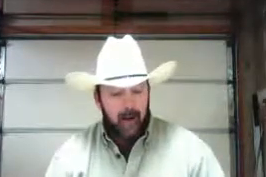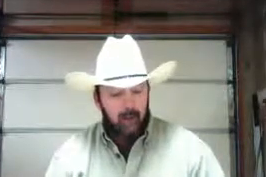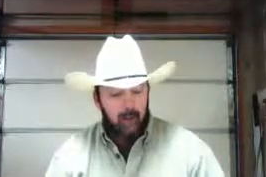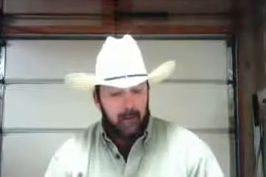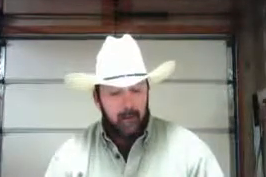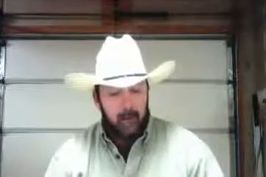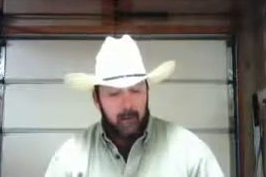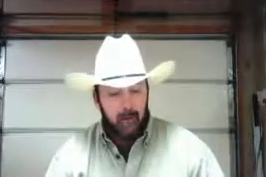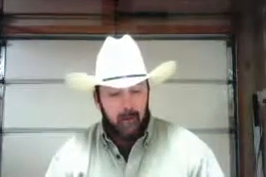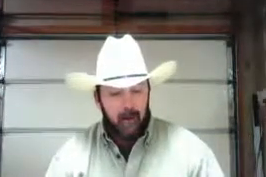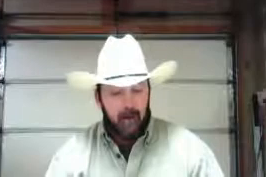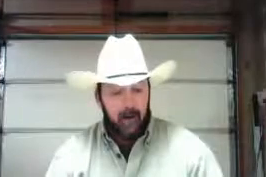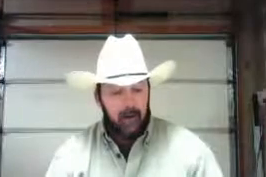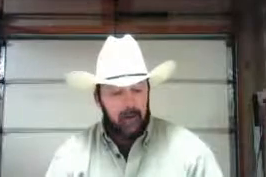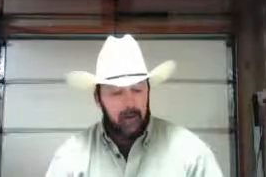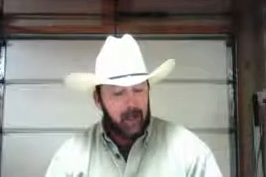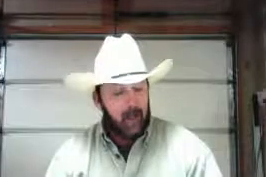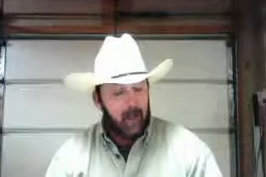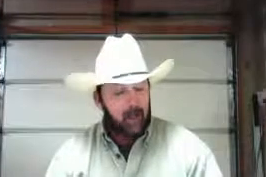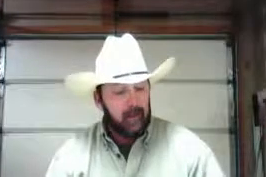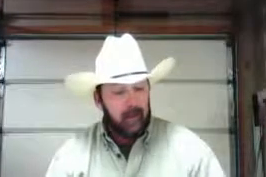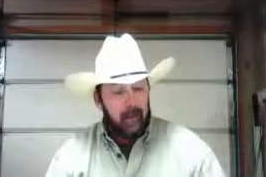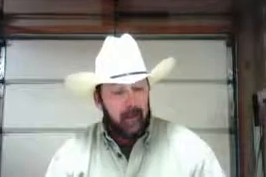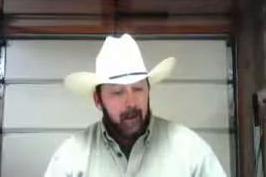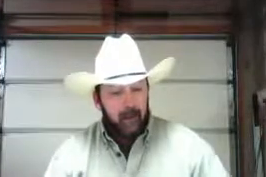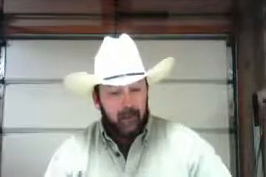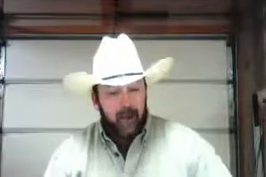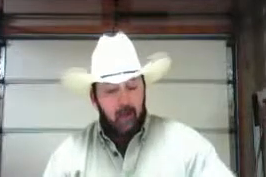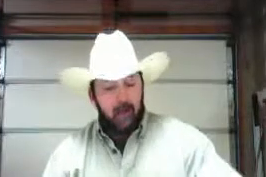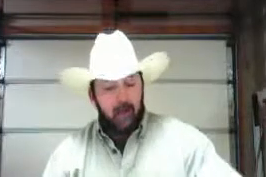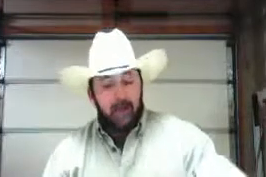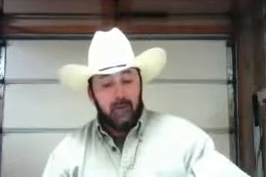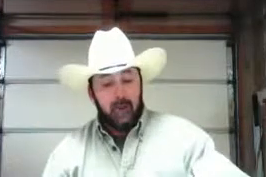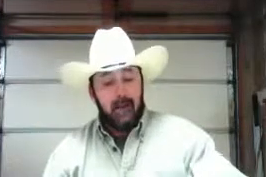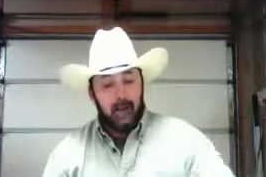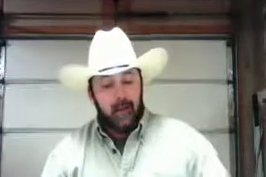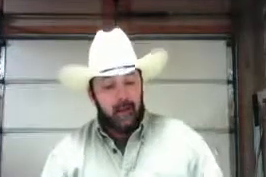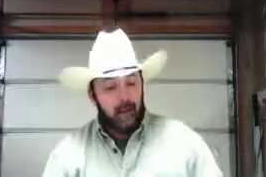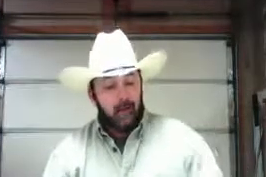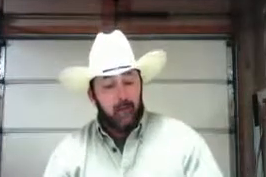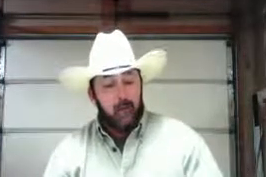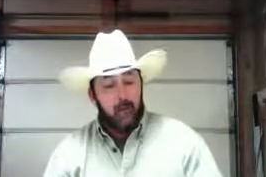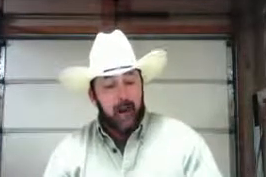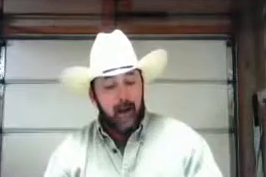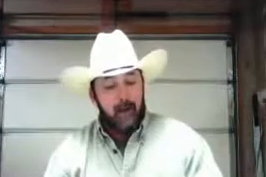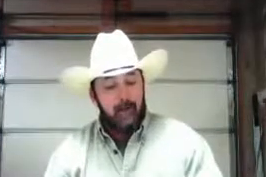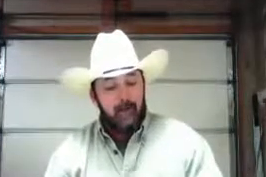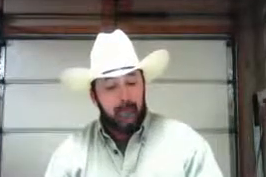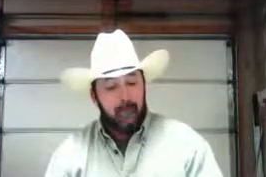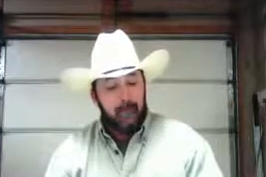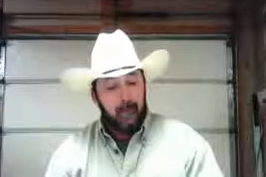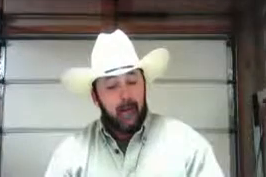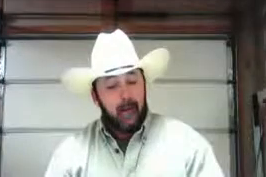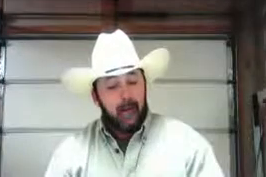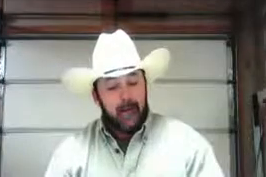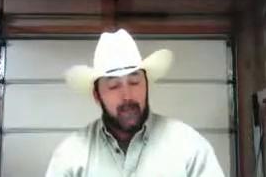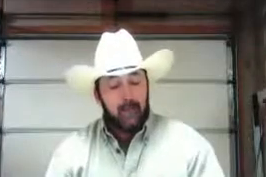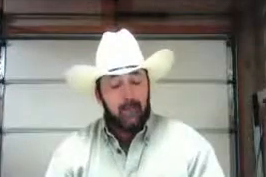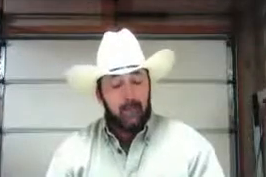to be removed from there, and I understand that. And if they want to think that they're going to get a river of wine, 72